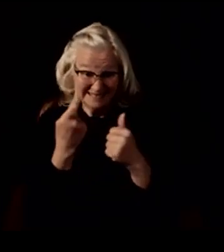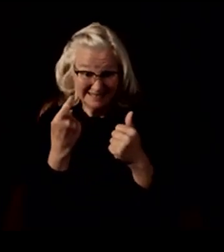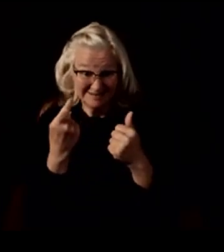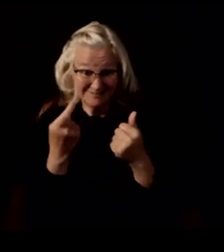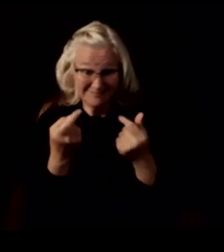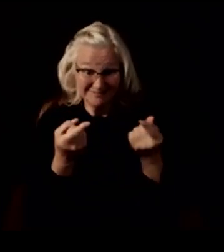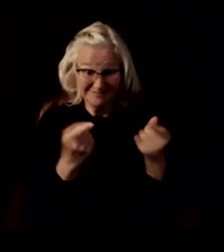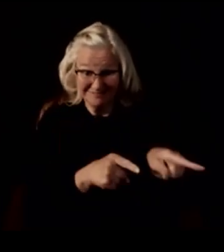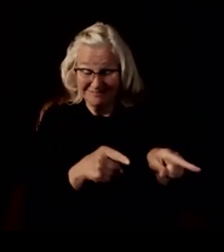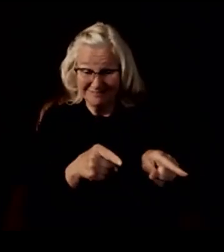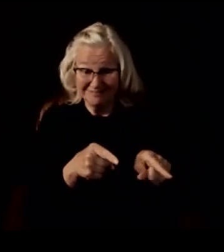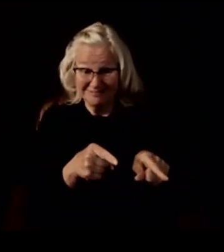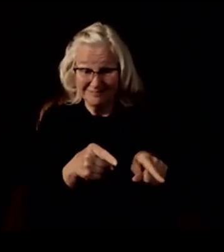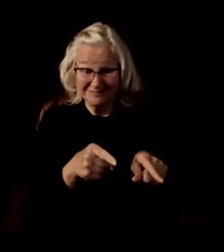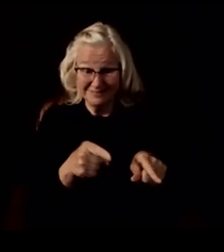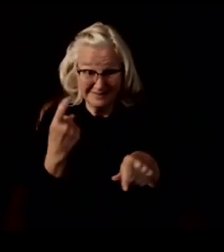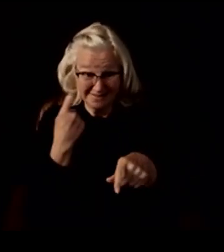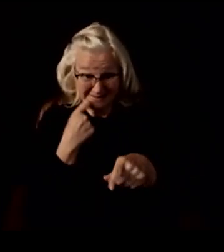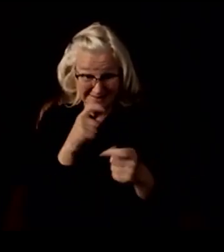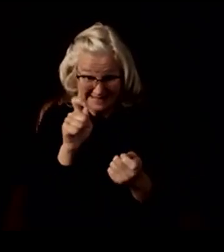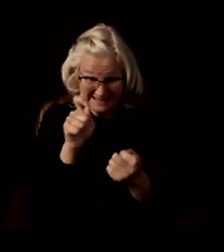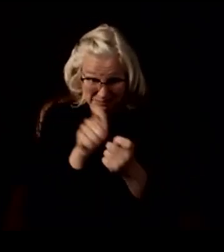about what the event was and where?